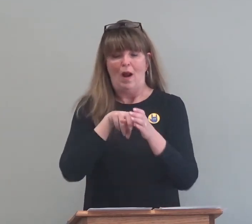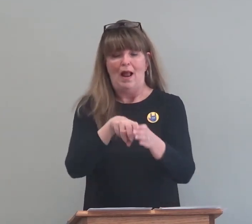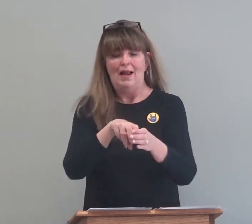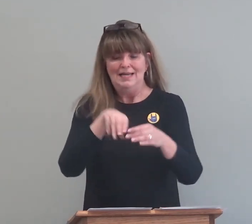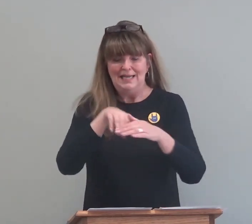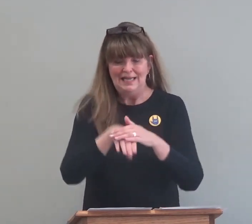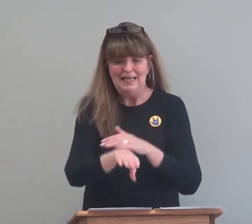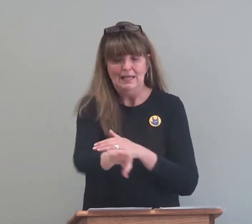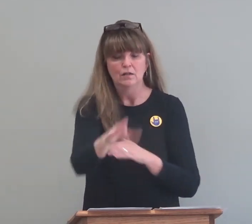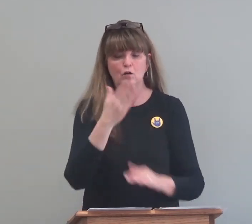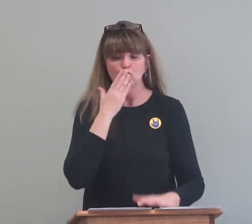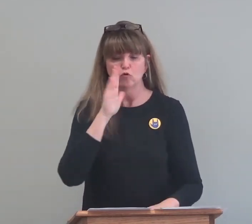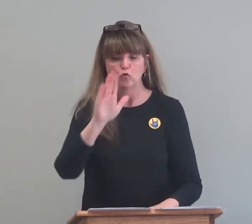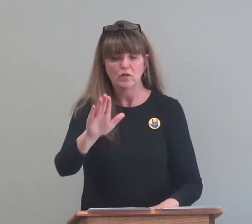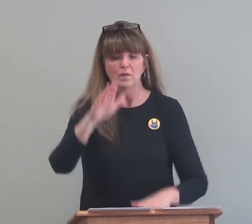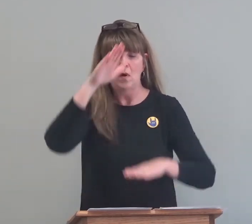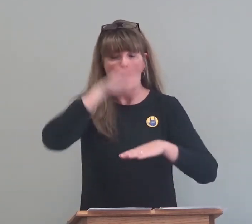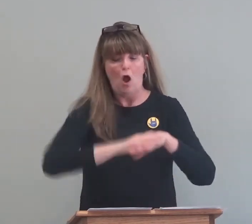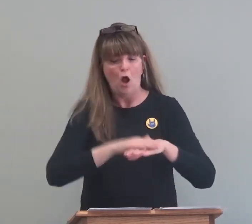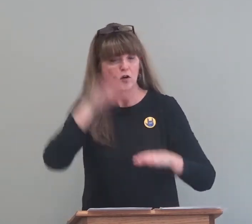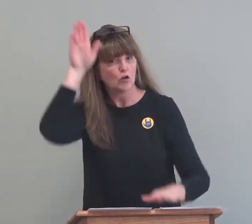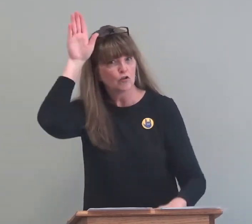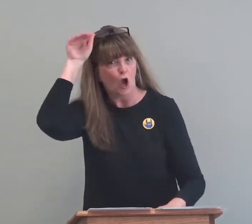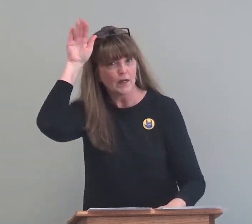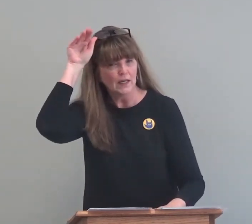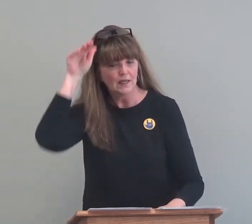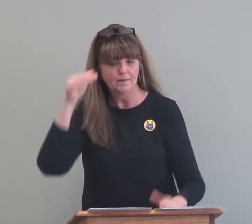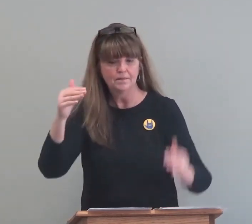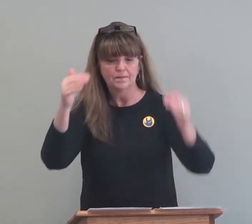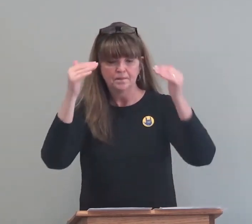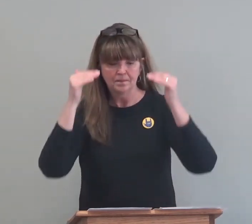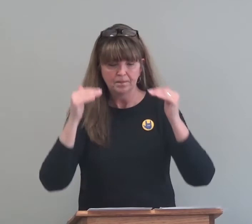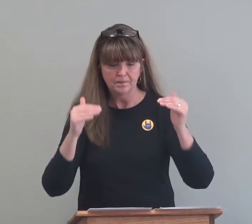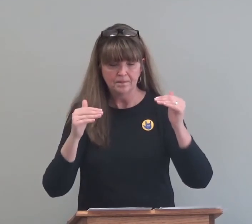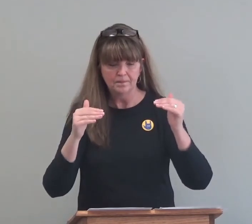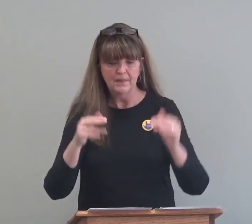said he would ride into Jerusalem on a donkey.